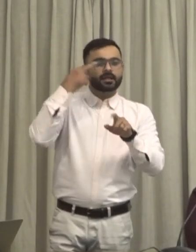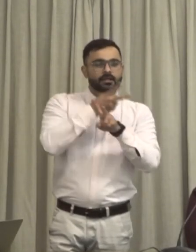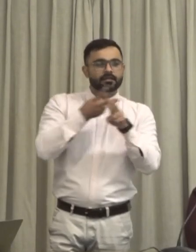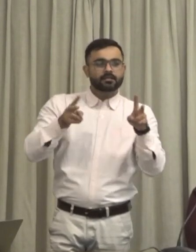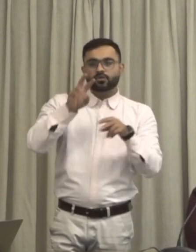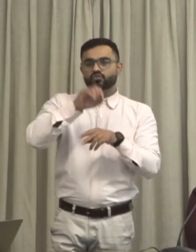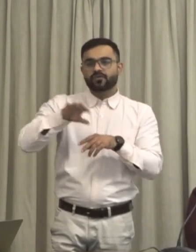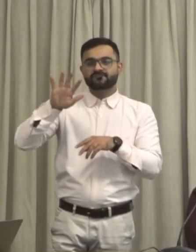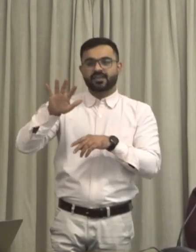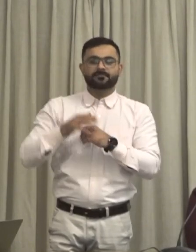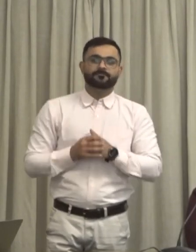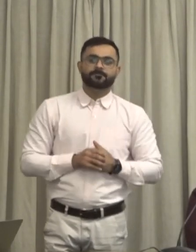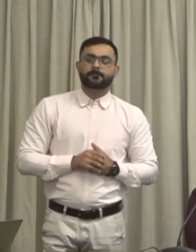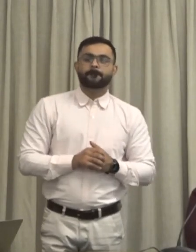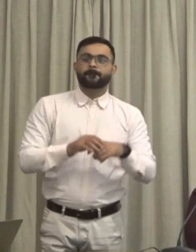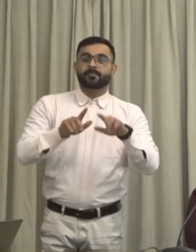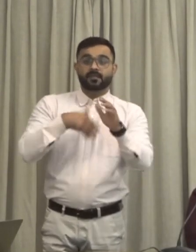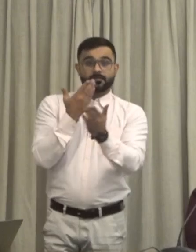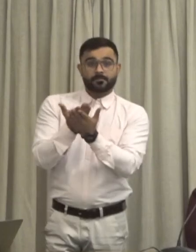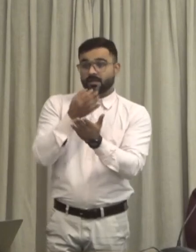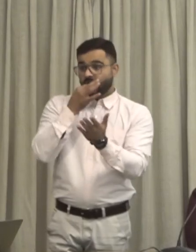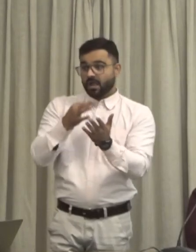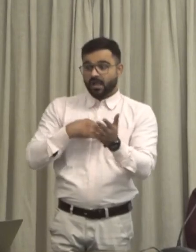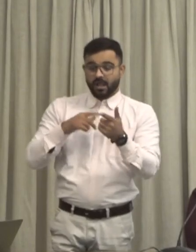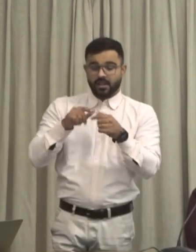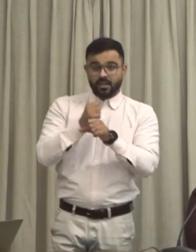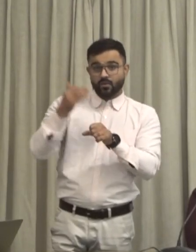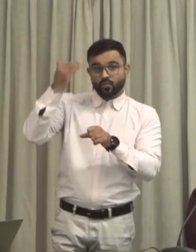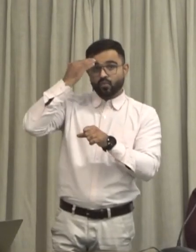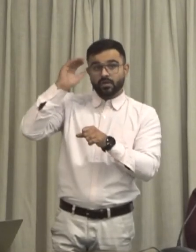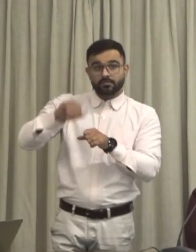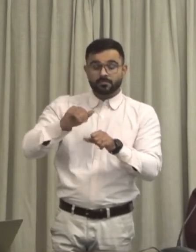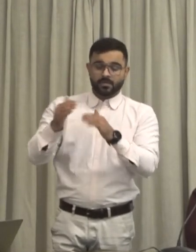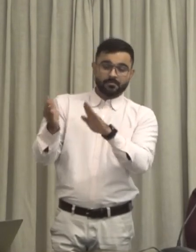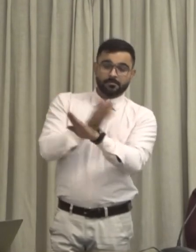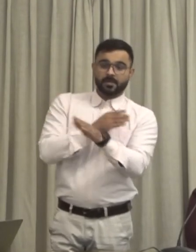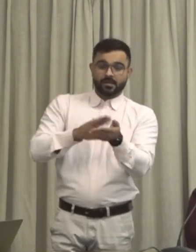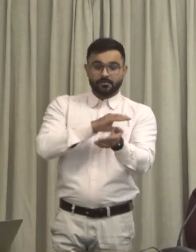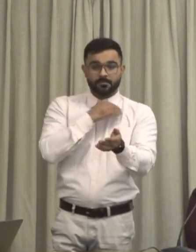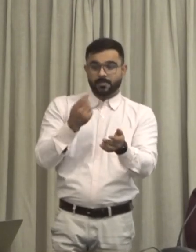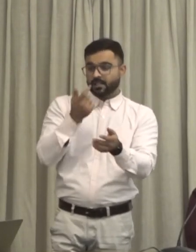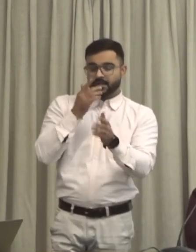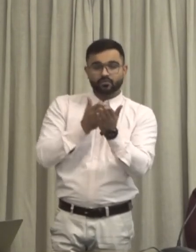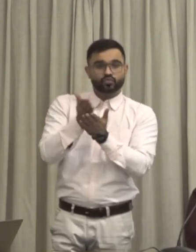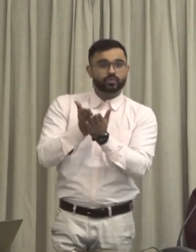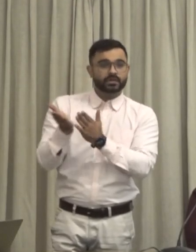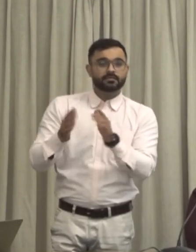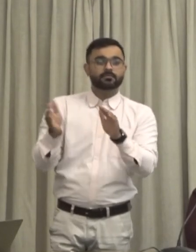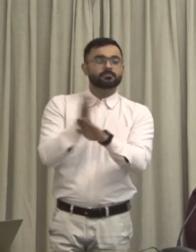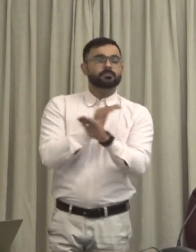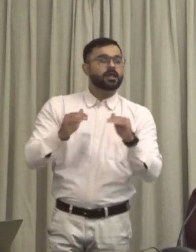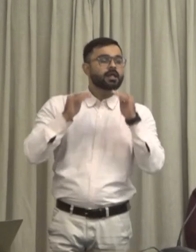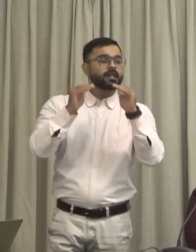in 2005. And the petition asked for the legal recognition of advanced medical directives. Now, advanced